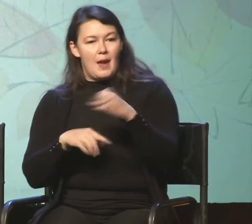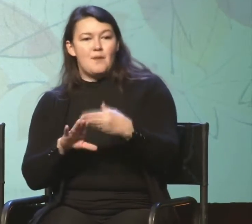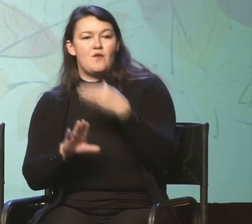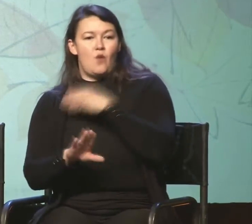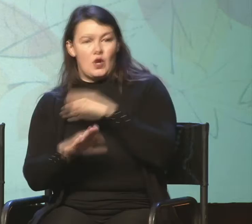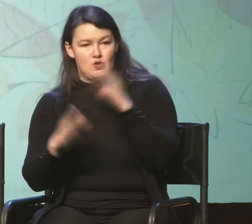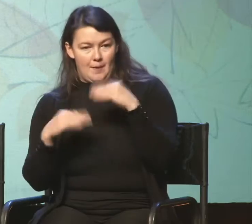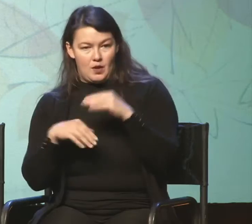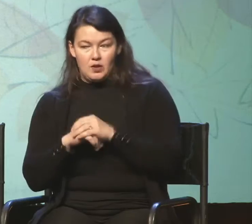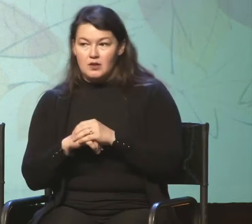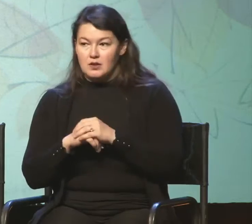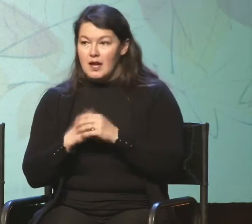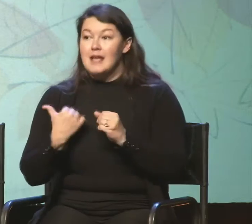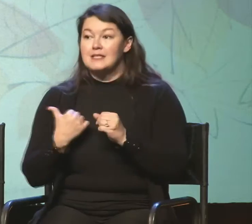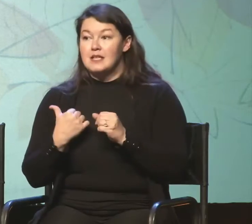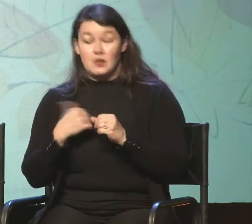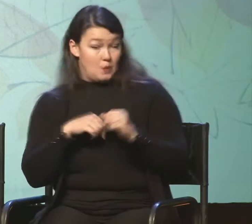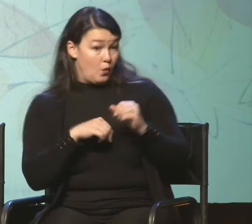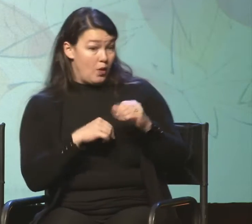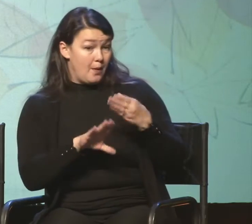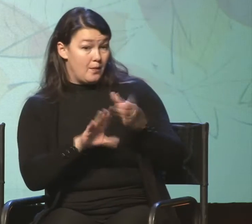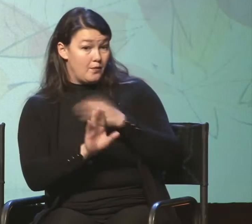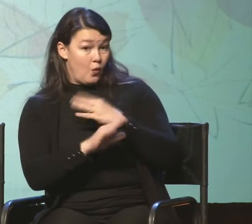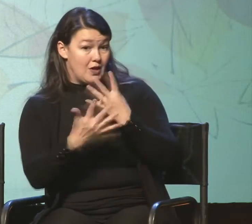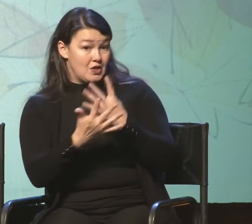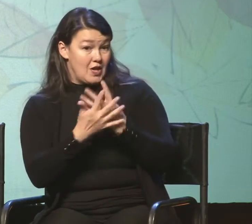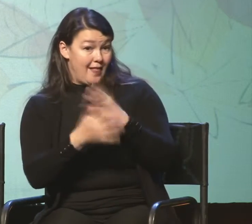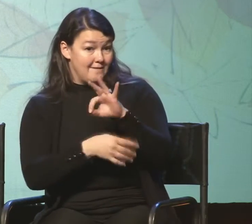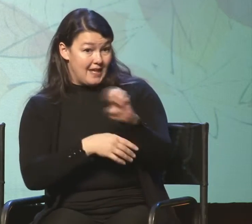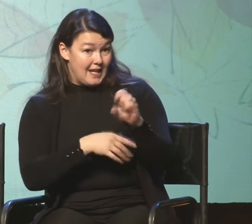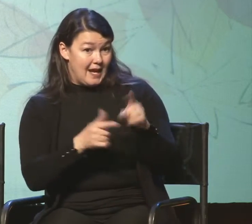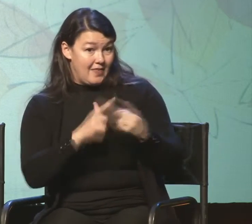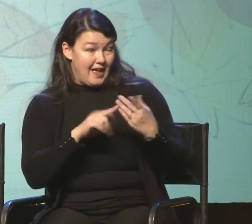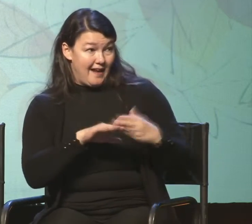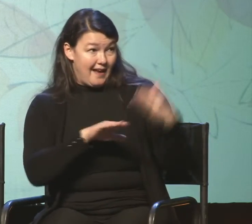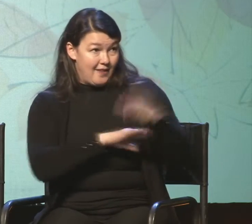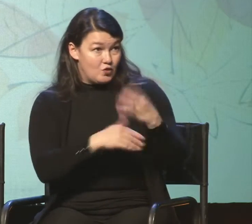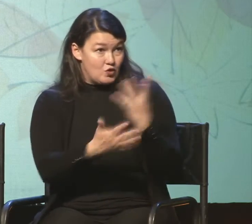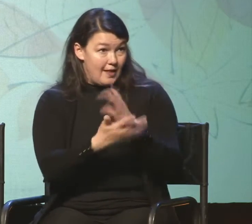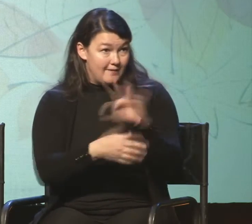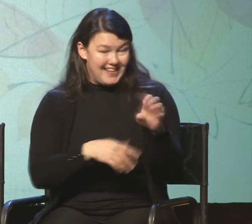yes. before jail fee and exactly. the after highly likely jail fee. Yes. Yeah, there you go. I